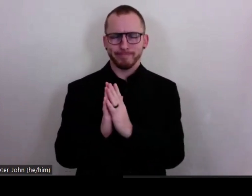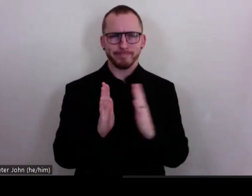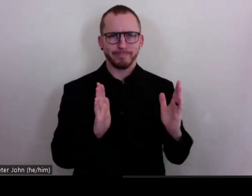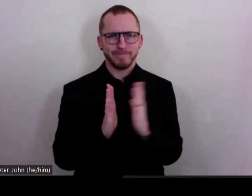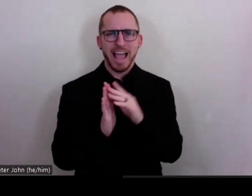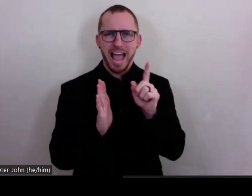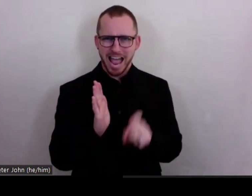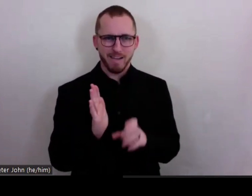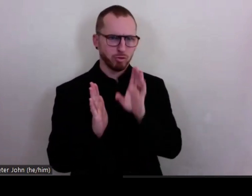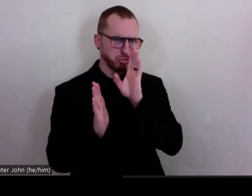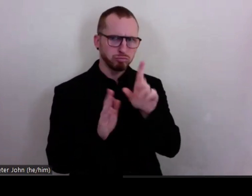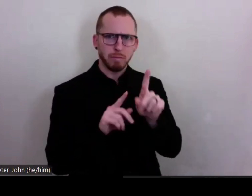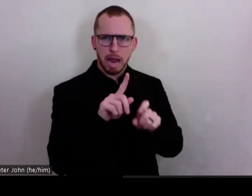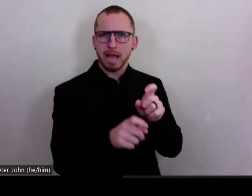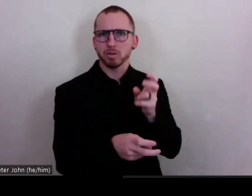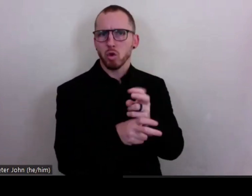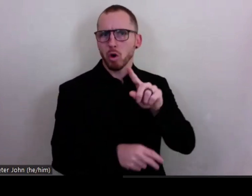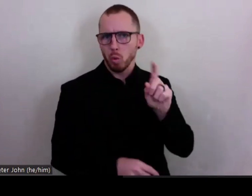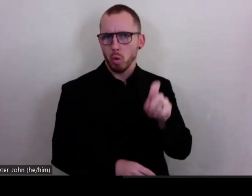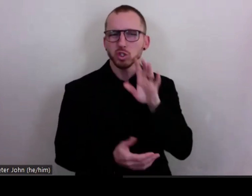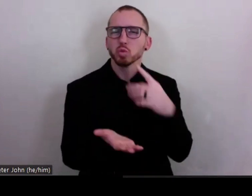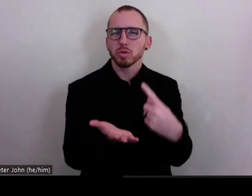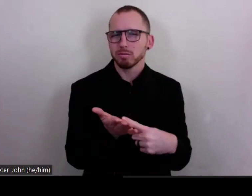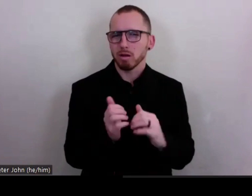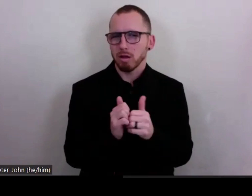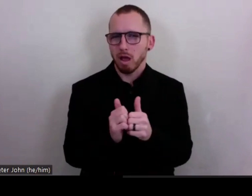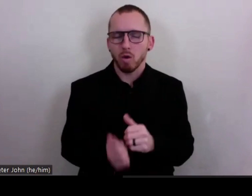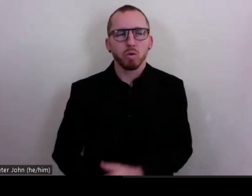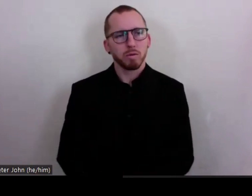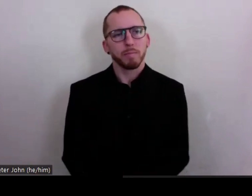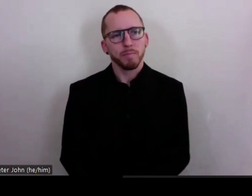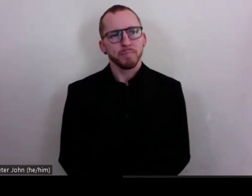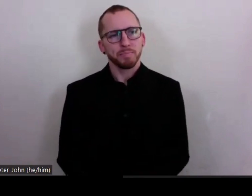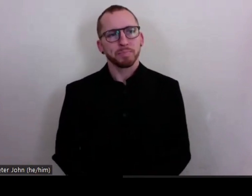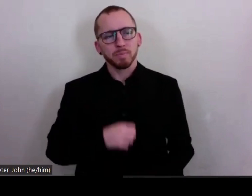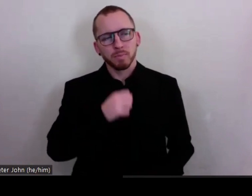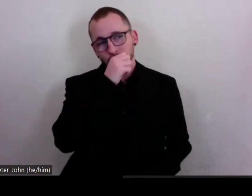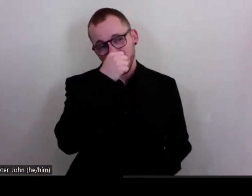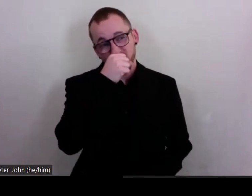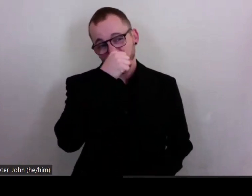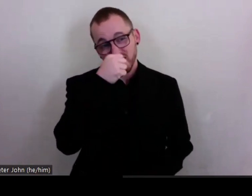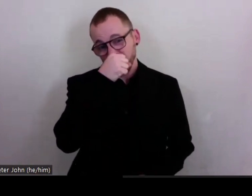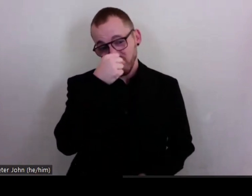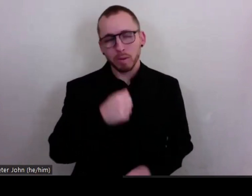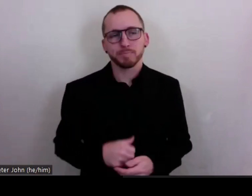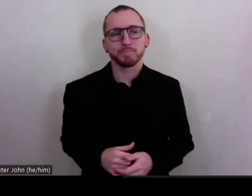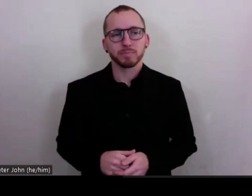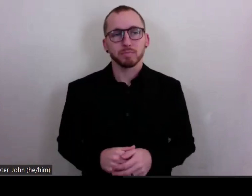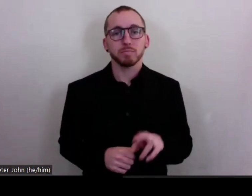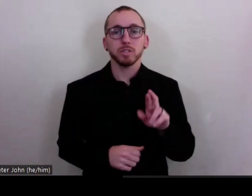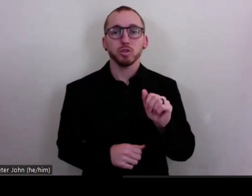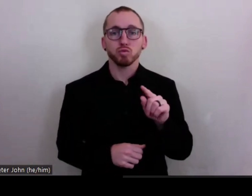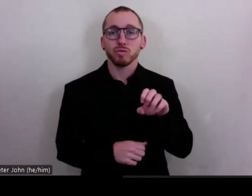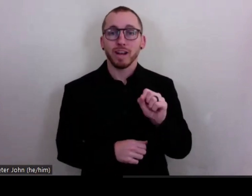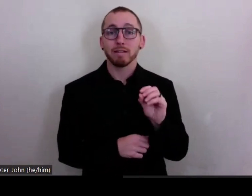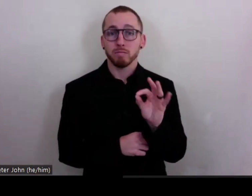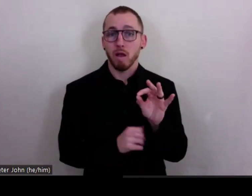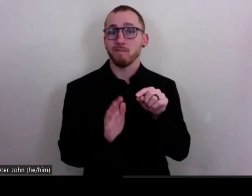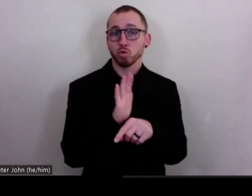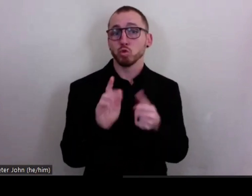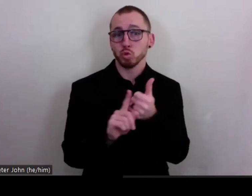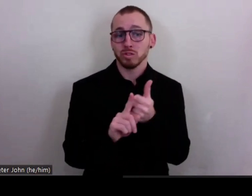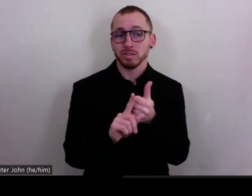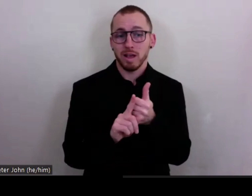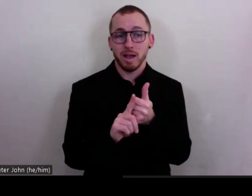questions. We'll talk a little bit more about that too. But when we look at the rates of suicide, an estimated